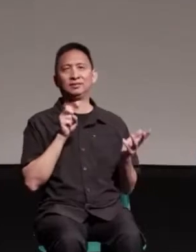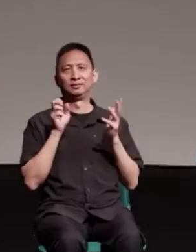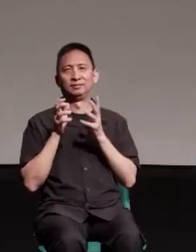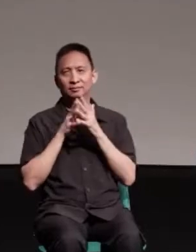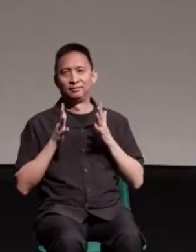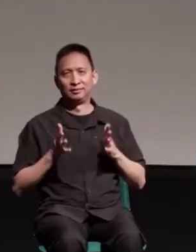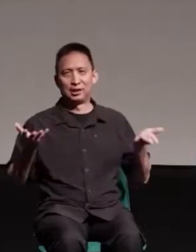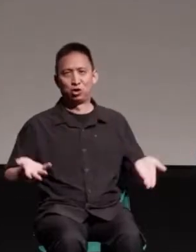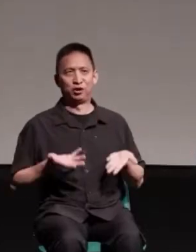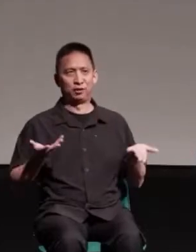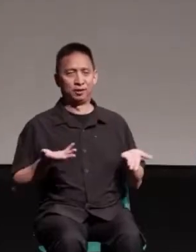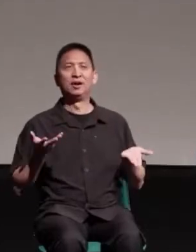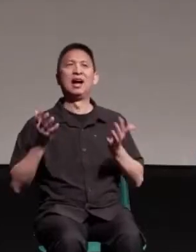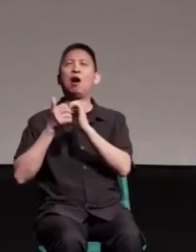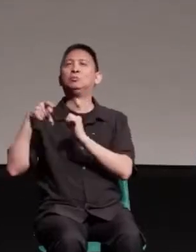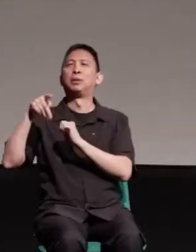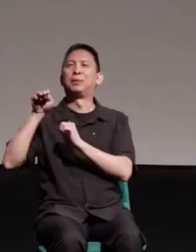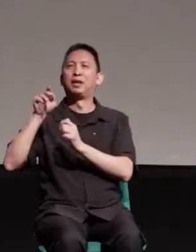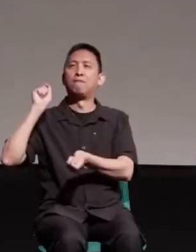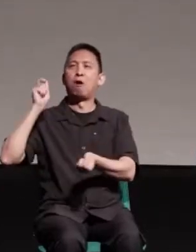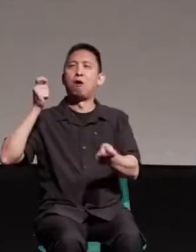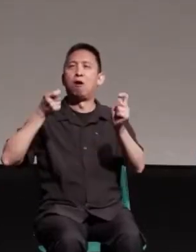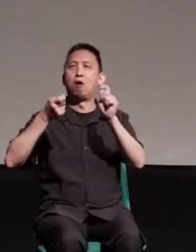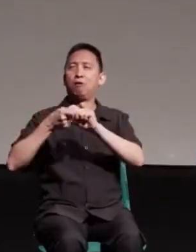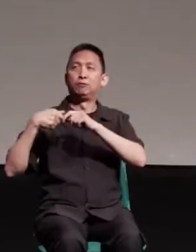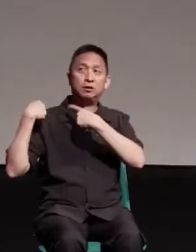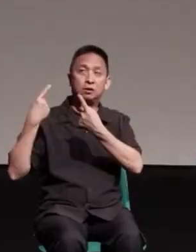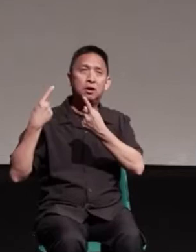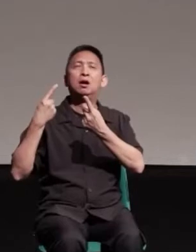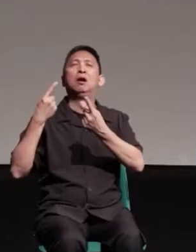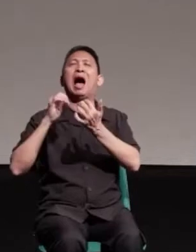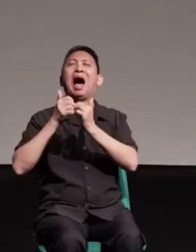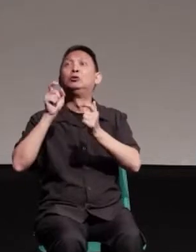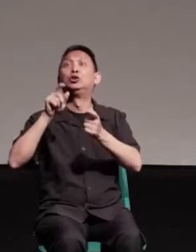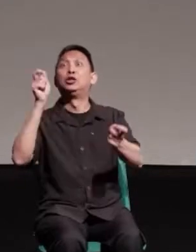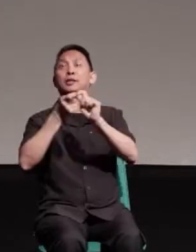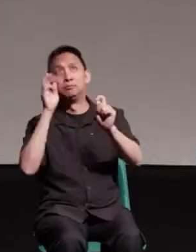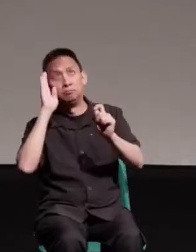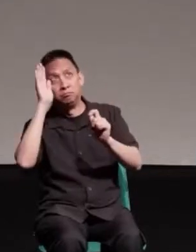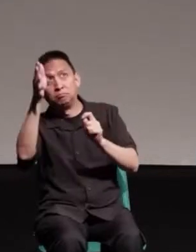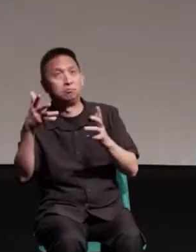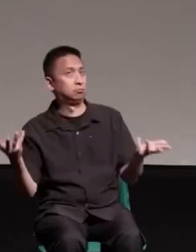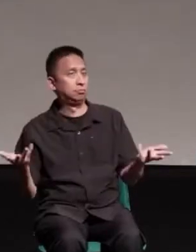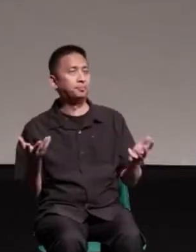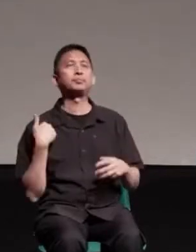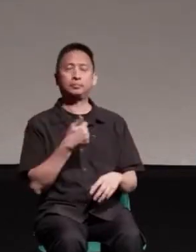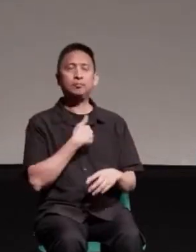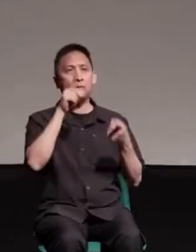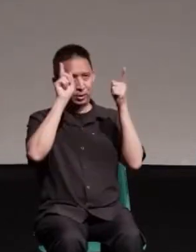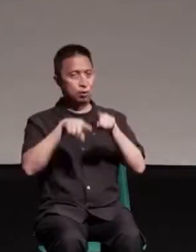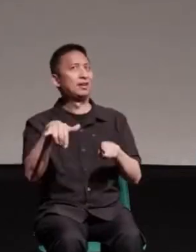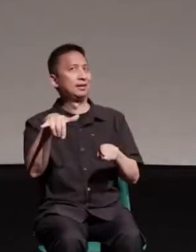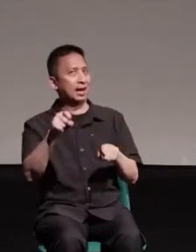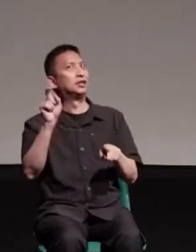has it evolved and how should it evolve in the future? I think we generally agree on where it should